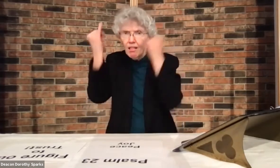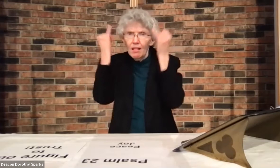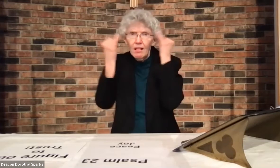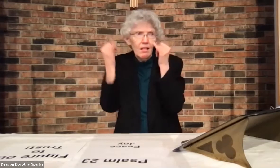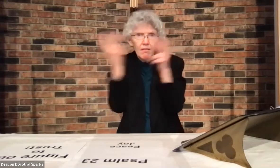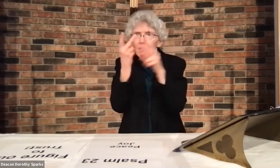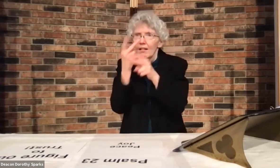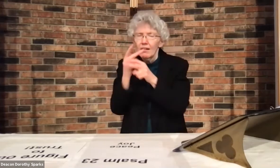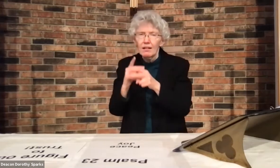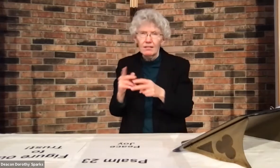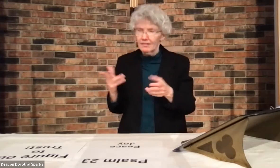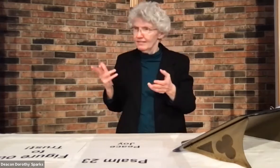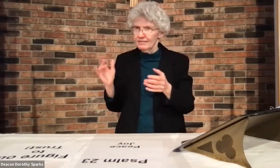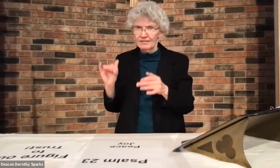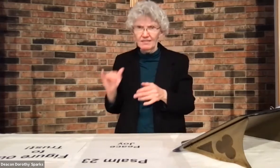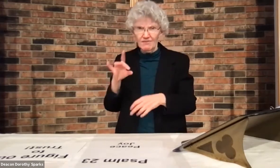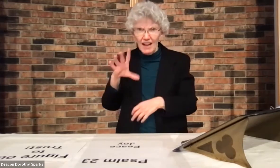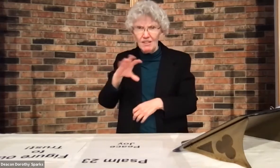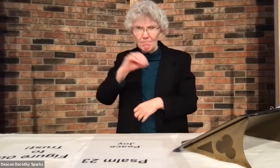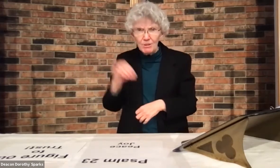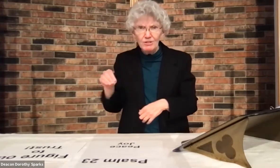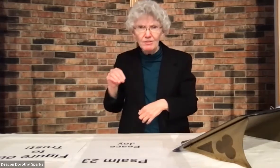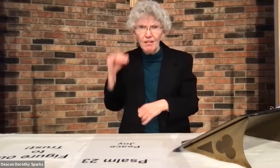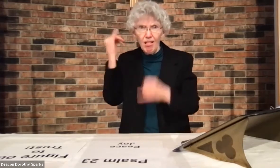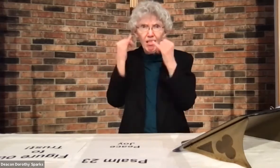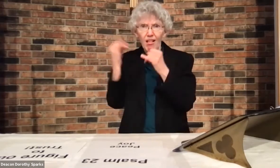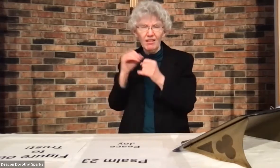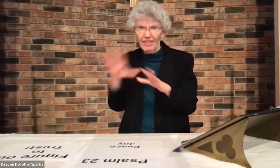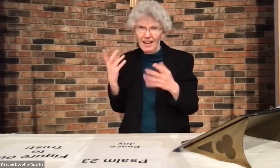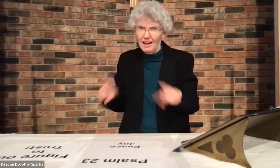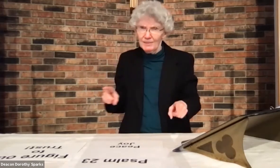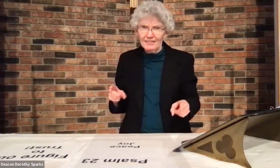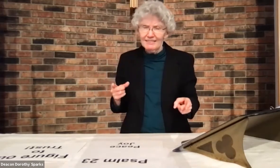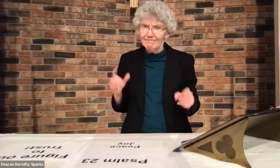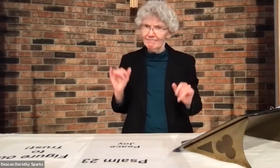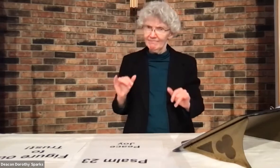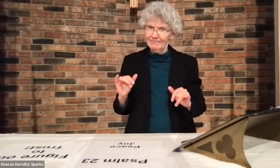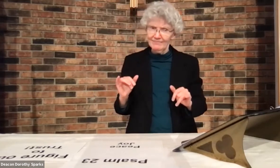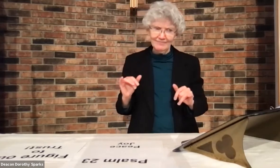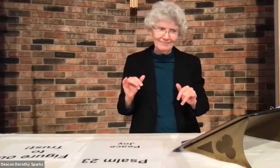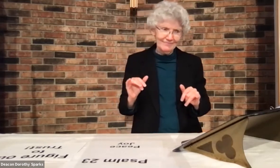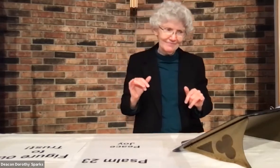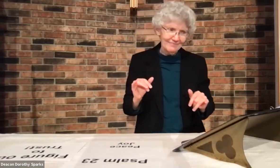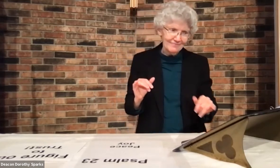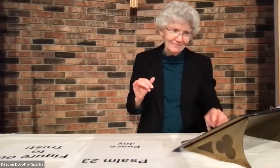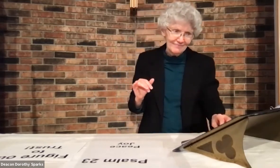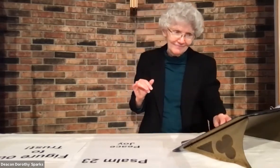that 85% of the things that we are worried about never happen. Can you